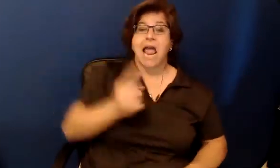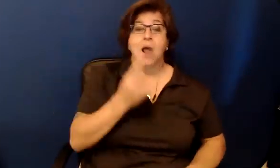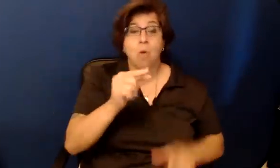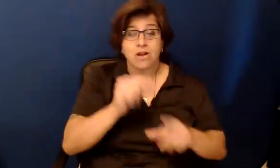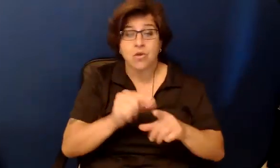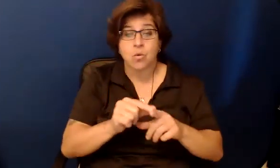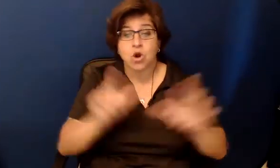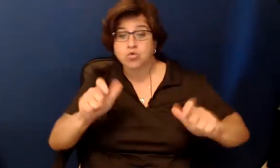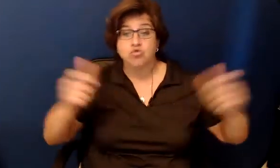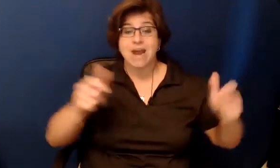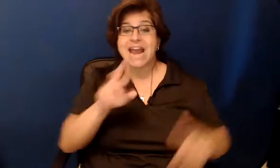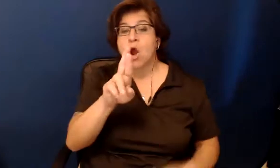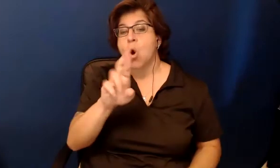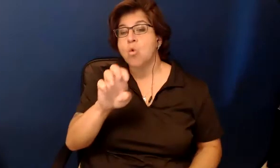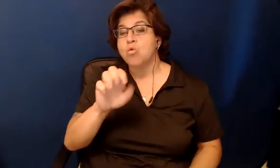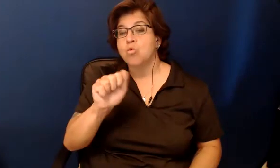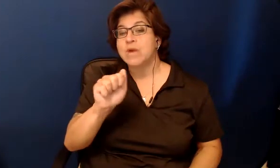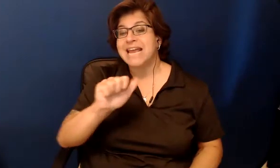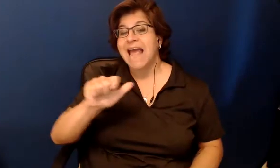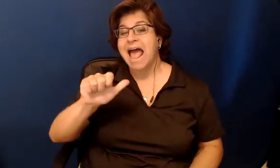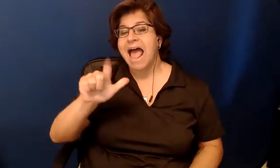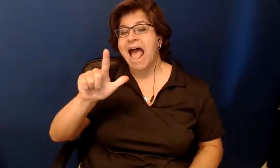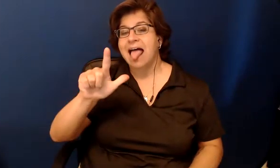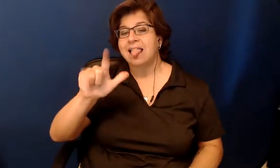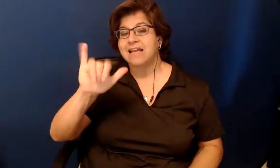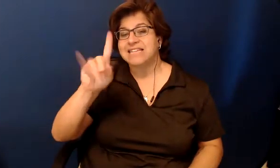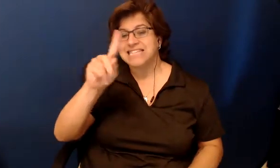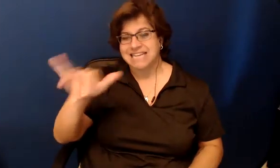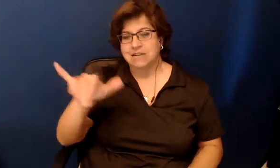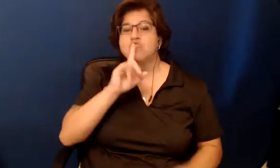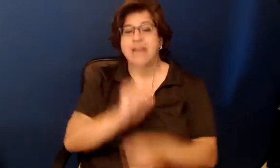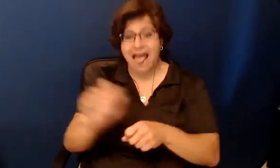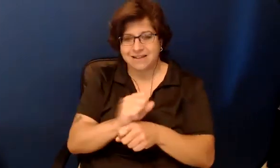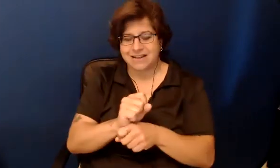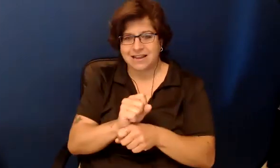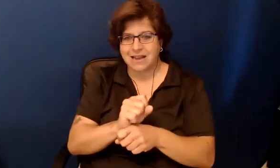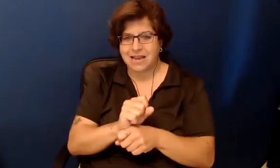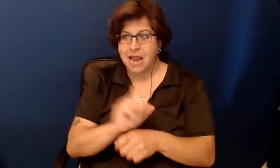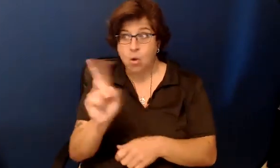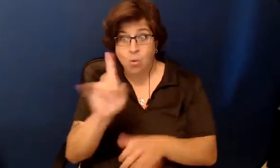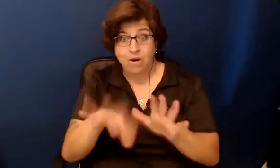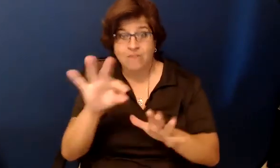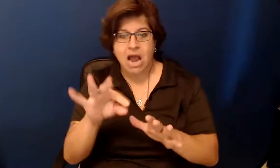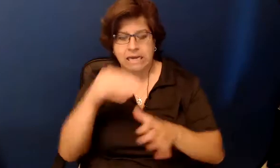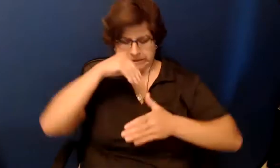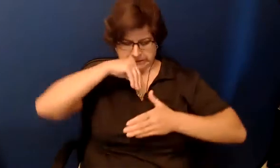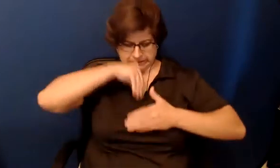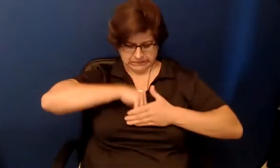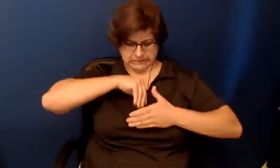great reality. And it says here, we found the great reality deep within us. And then